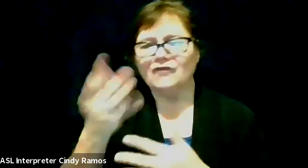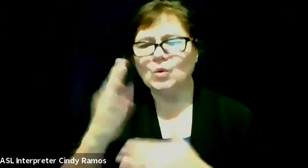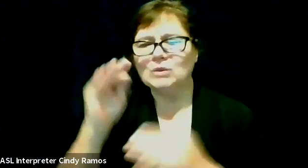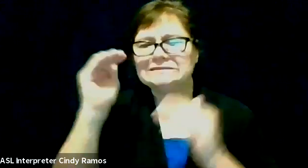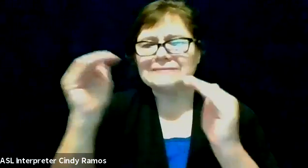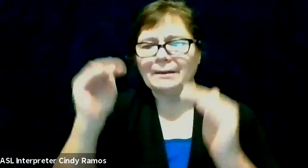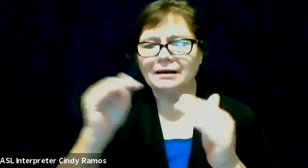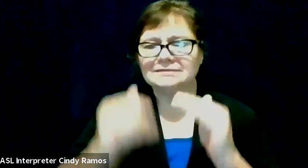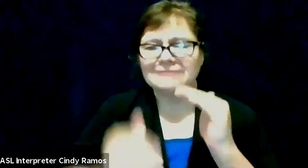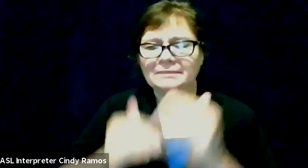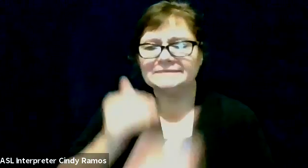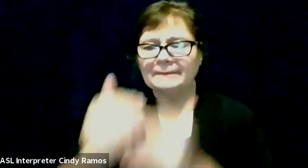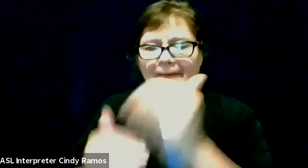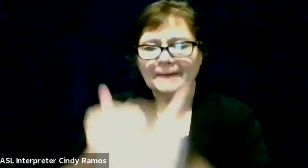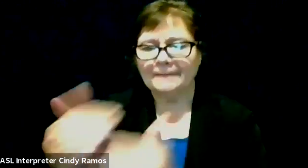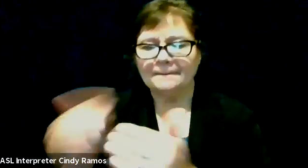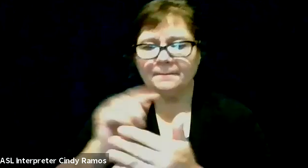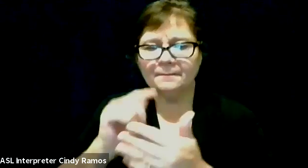I'm viewing what we're discussing tonight